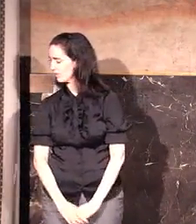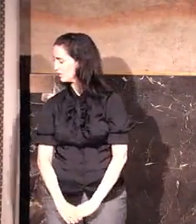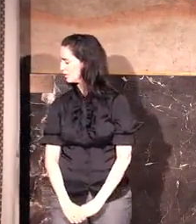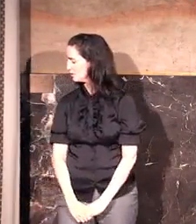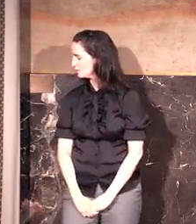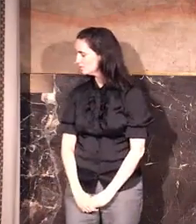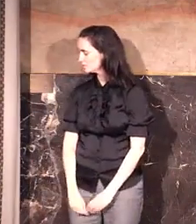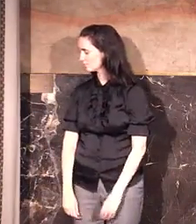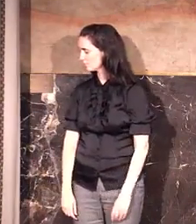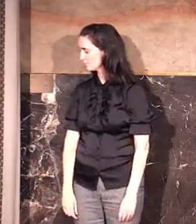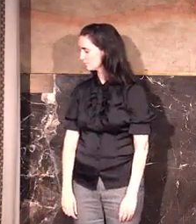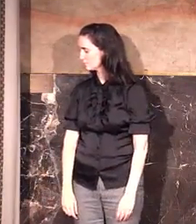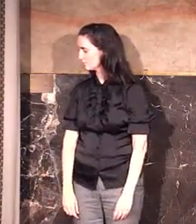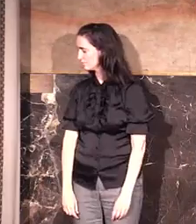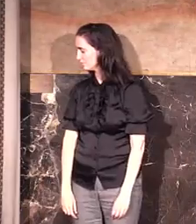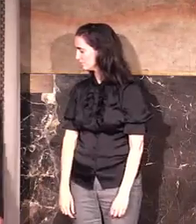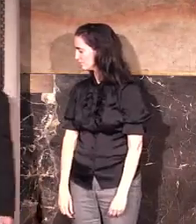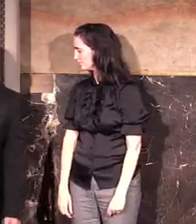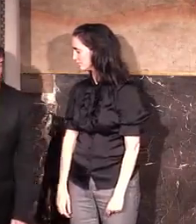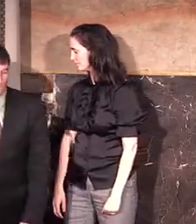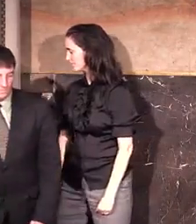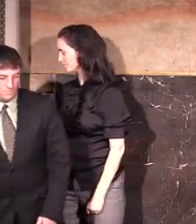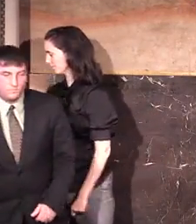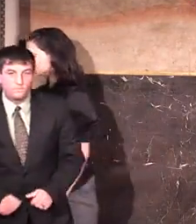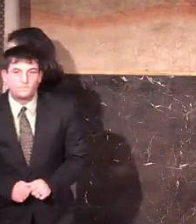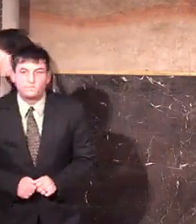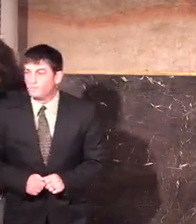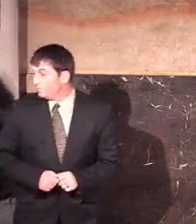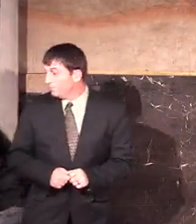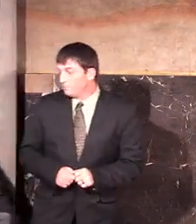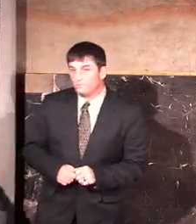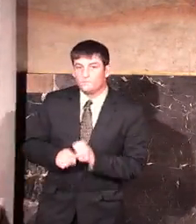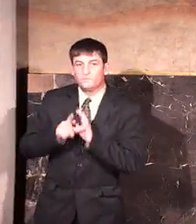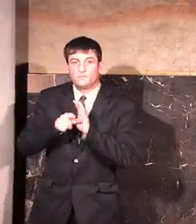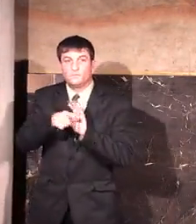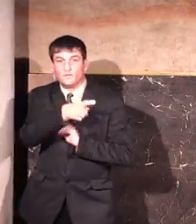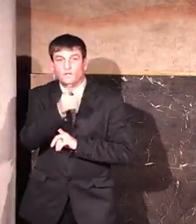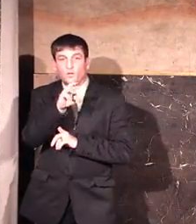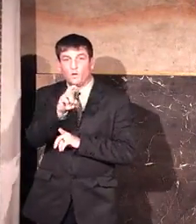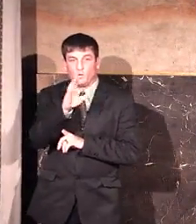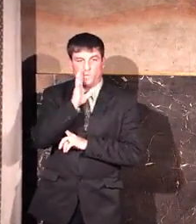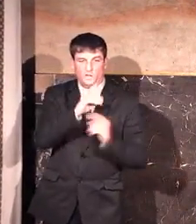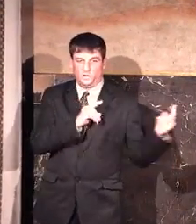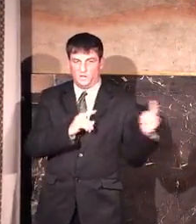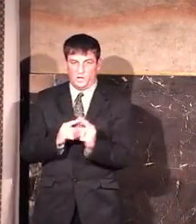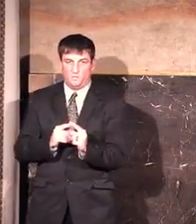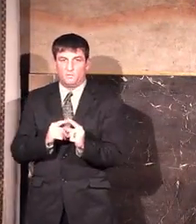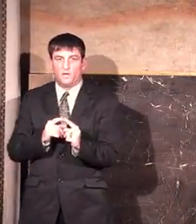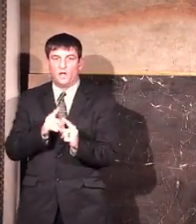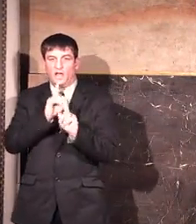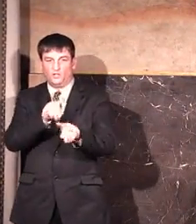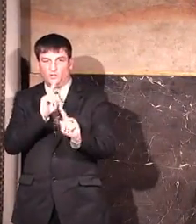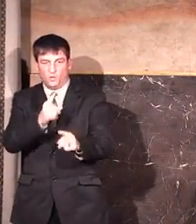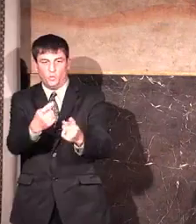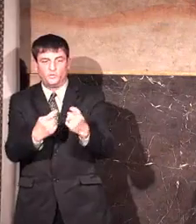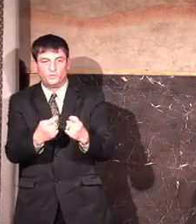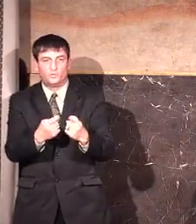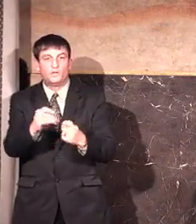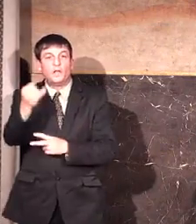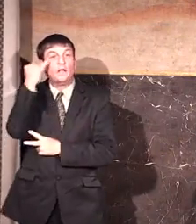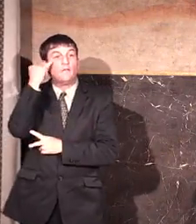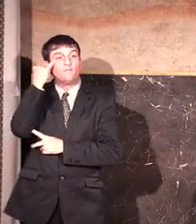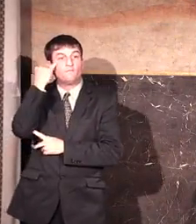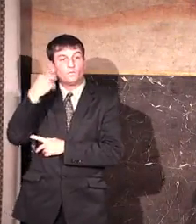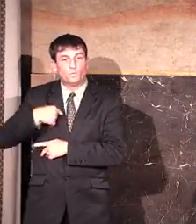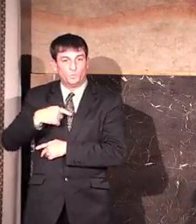So Dr. B is going to come back and answer your questions here in just a second. I just want to make a point that if we did 300,000 tests